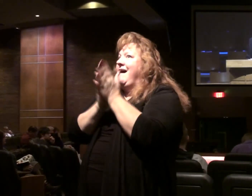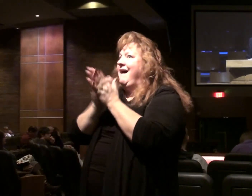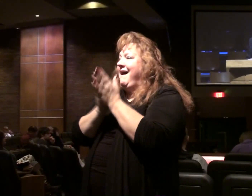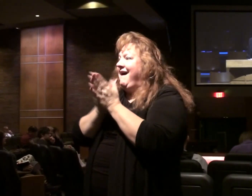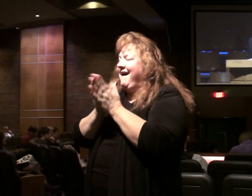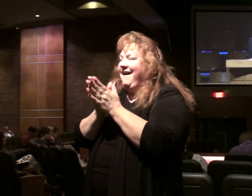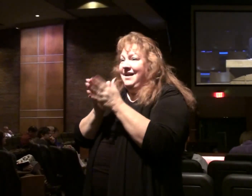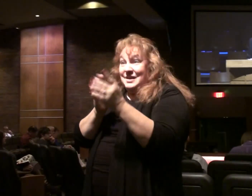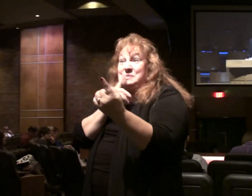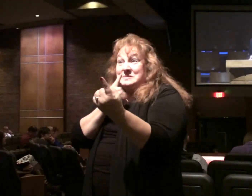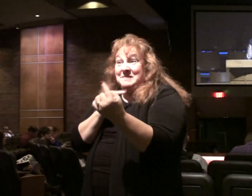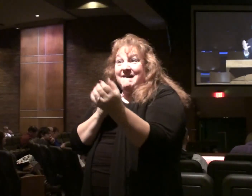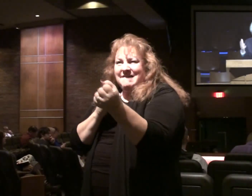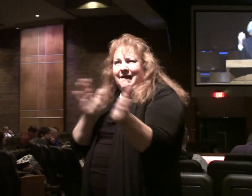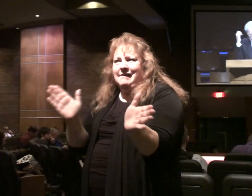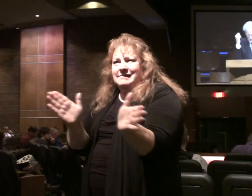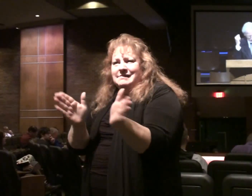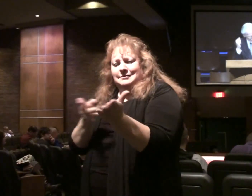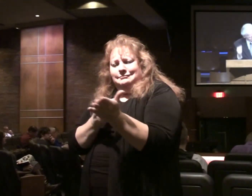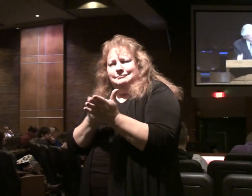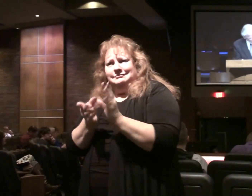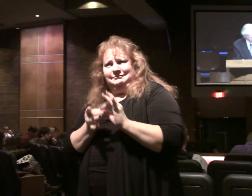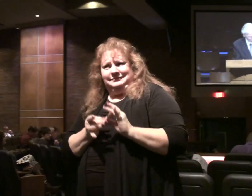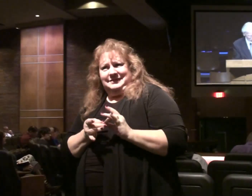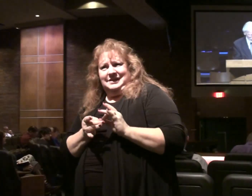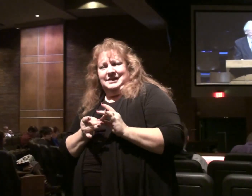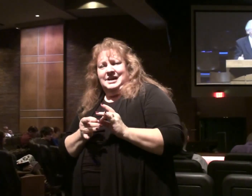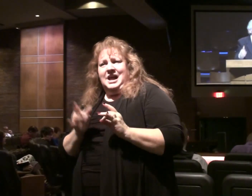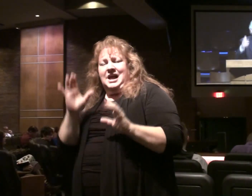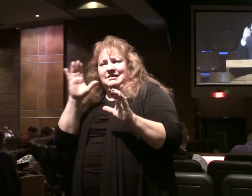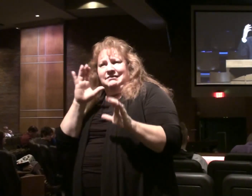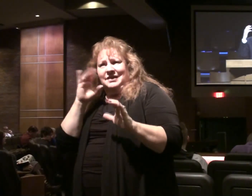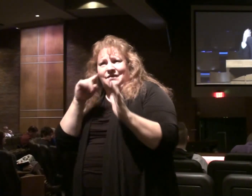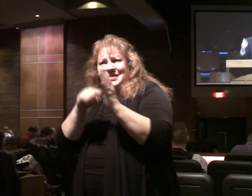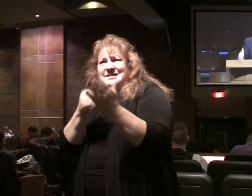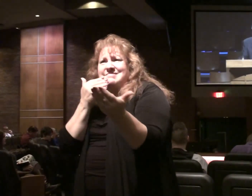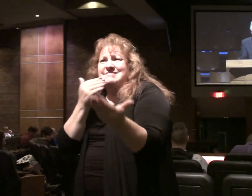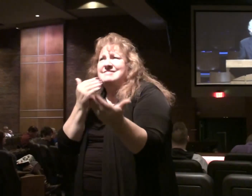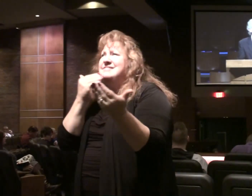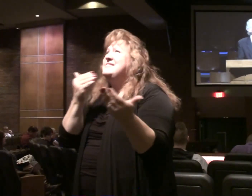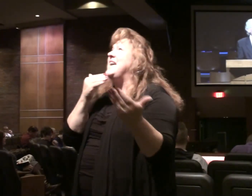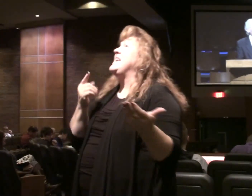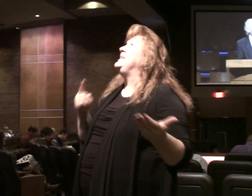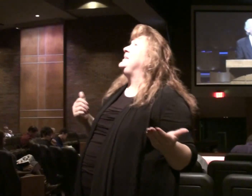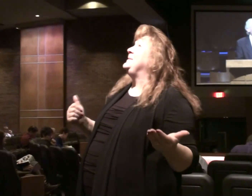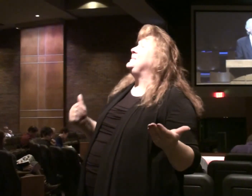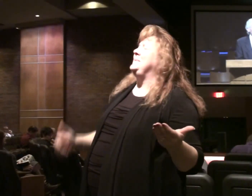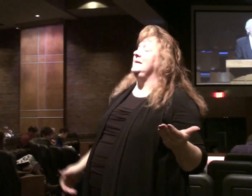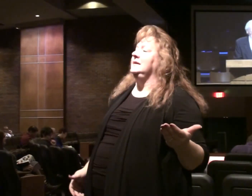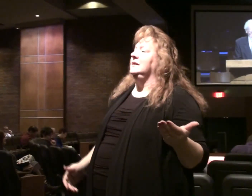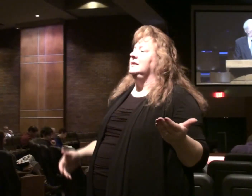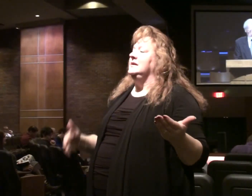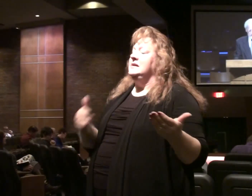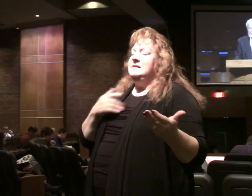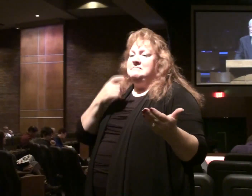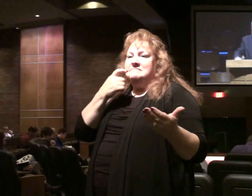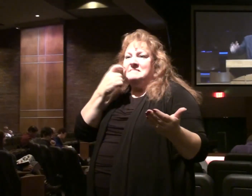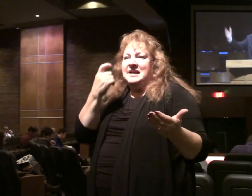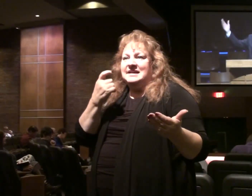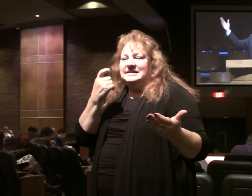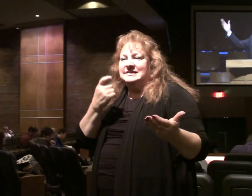encourage a person who responds. We present the gospel, and oh, this is what I've been looking for. Thank you, Lord. My sins